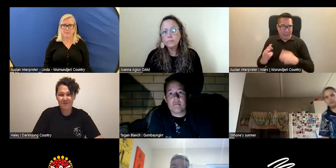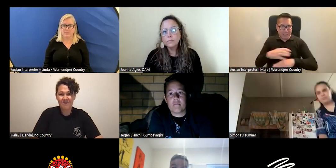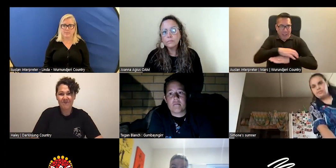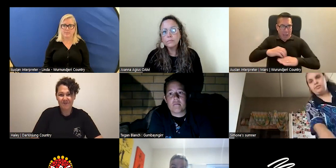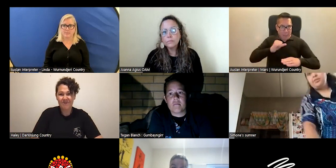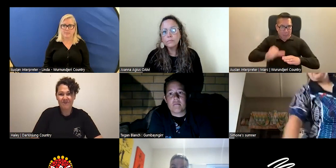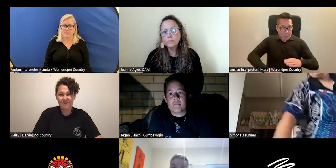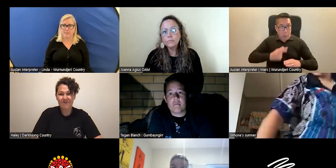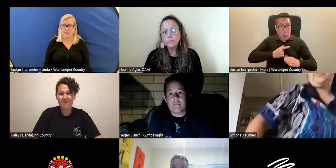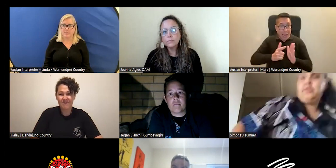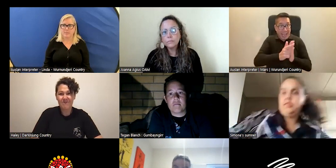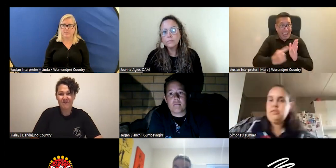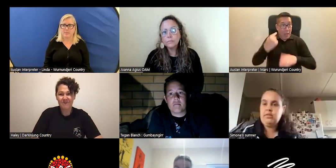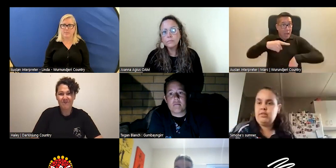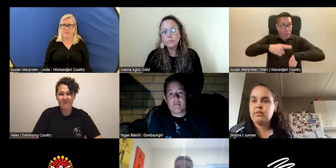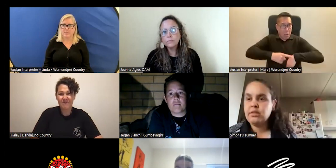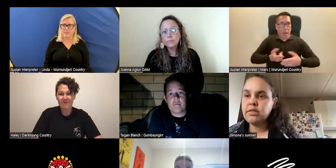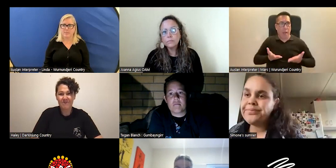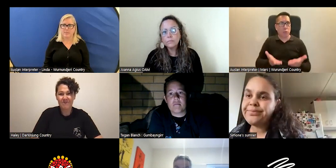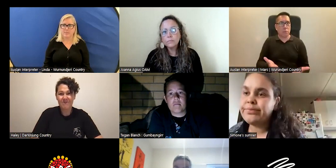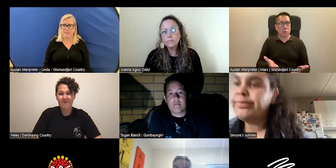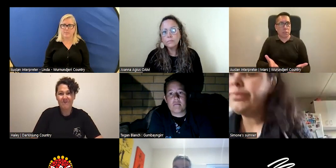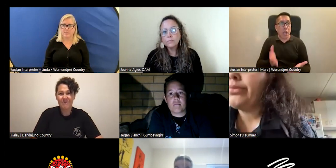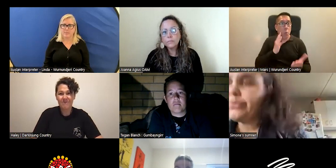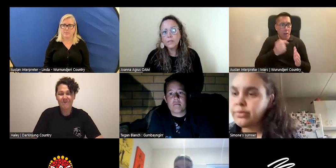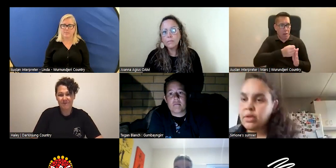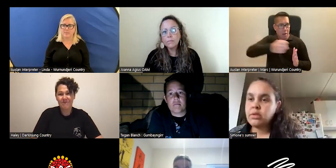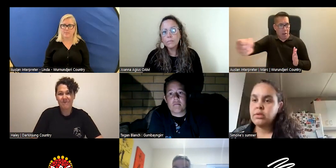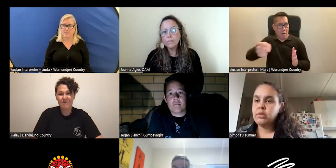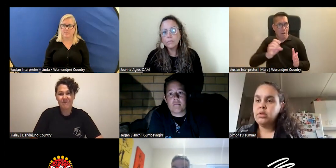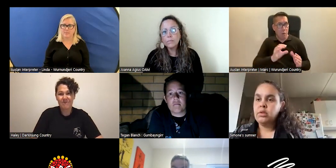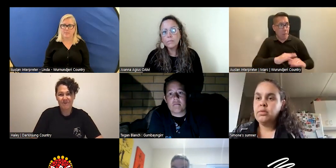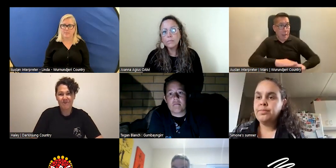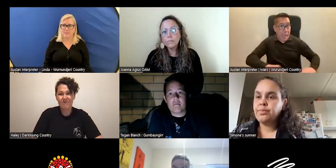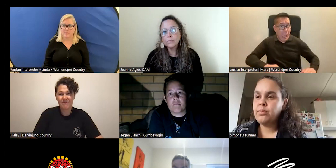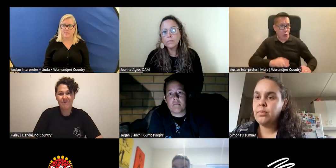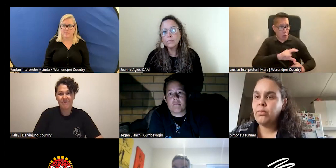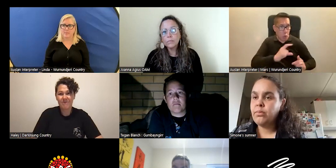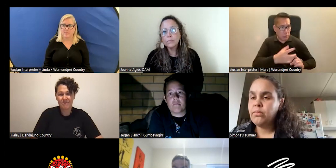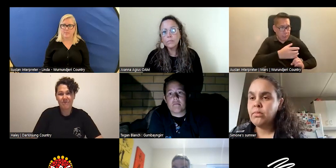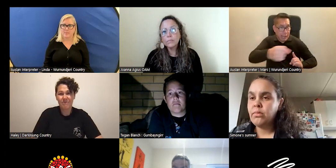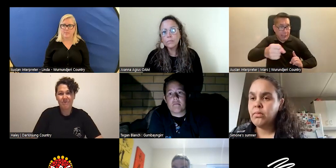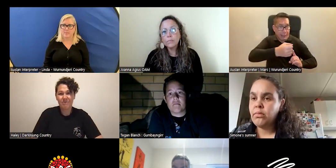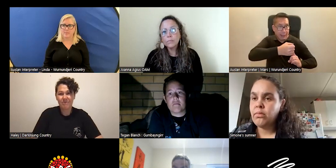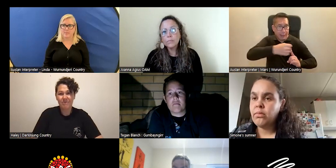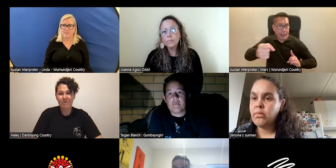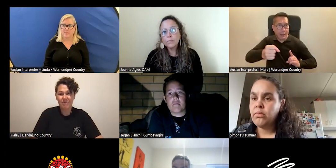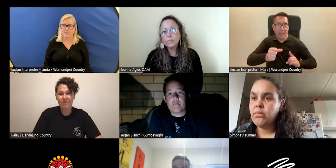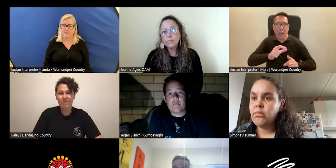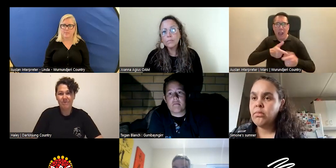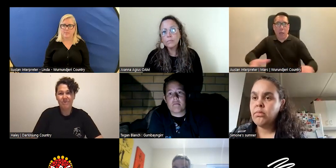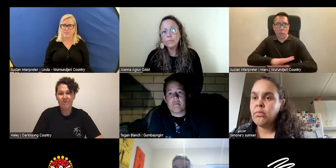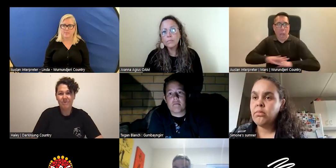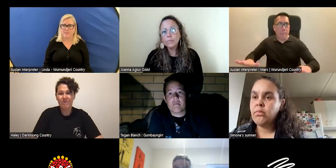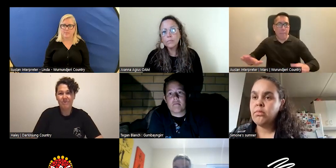that. And when you disconnect people from land, culture, suppress their language, not let them have their